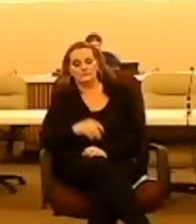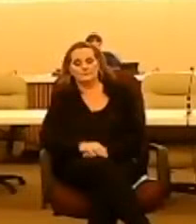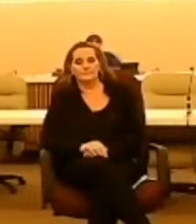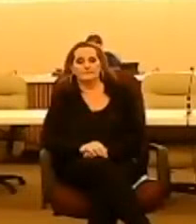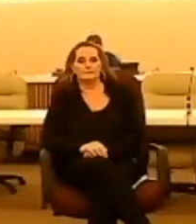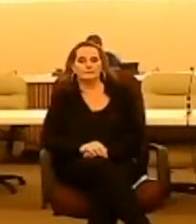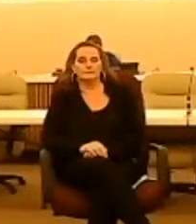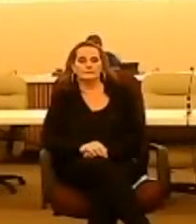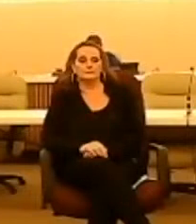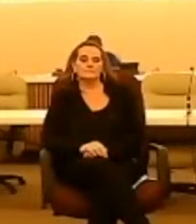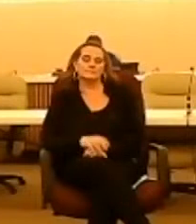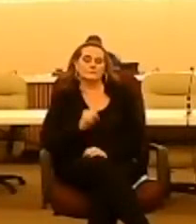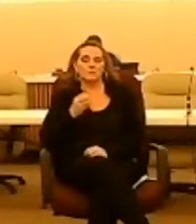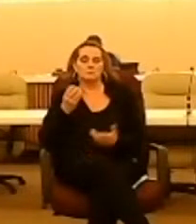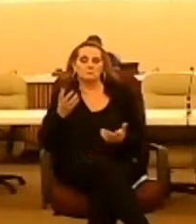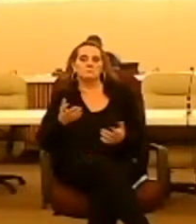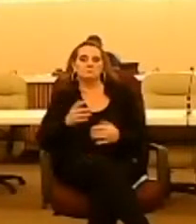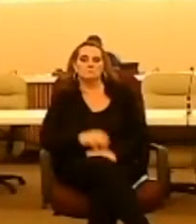homes. So